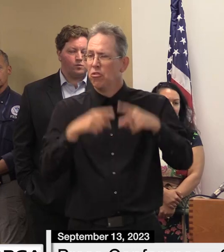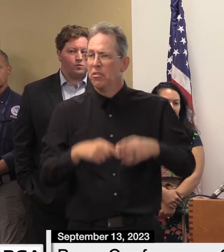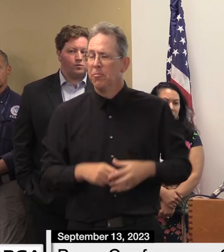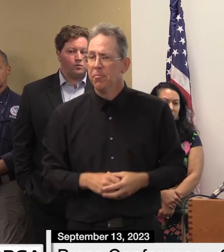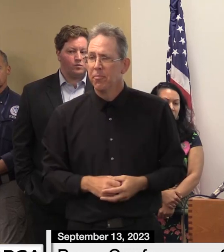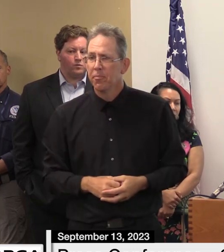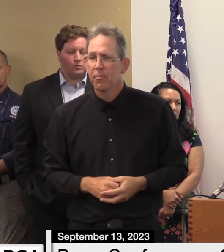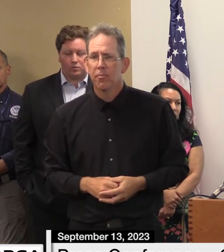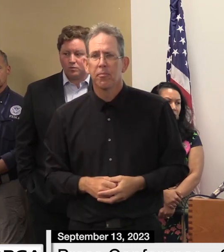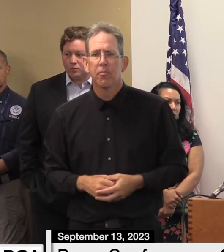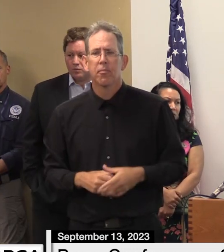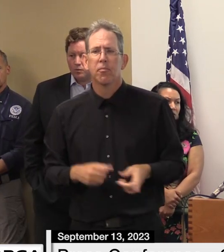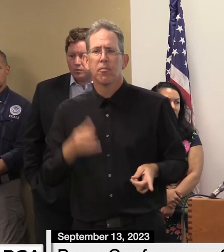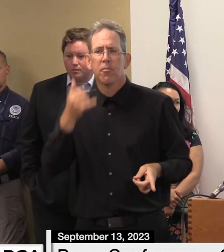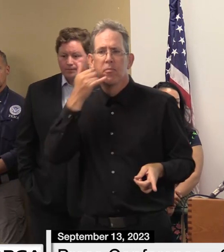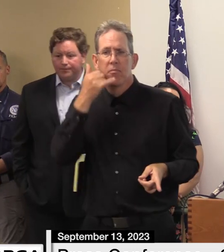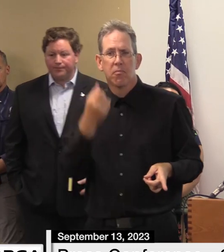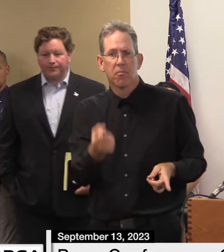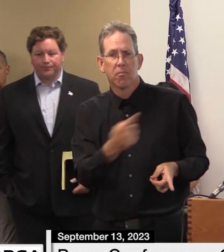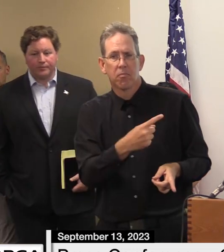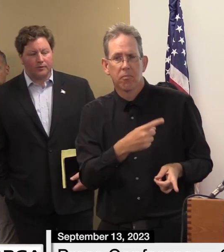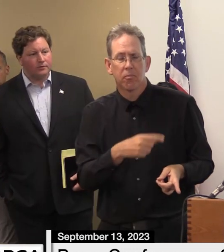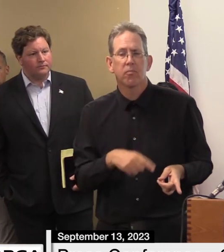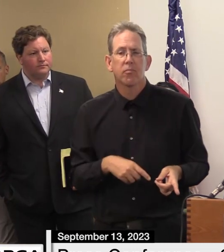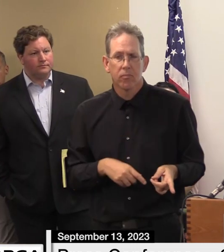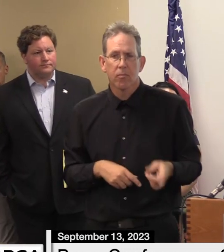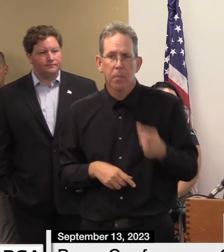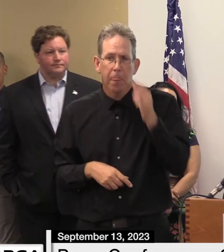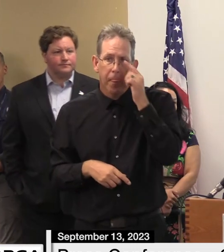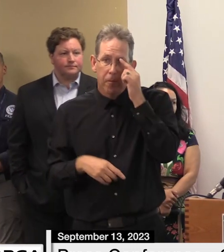Will you and your team be putting